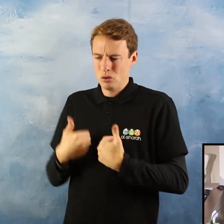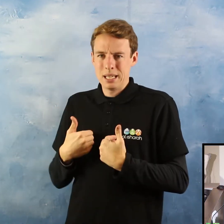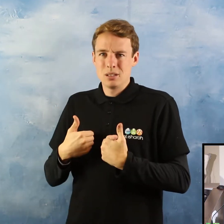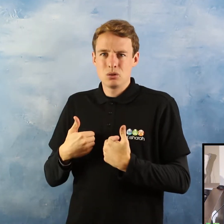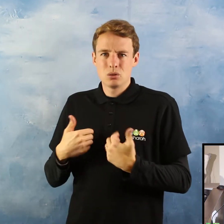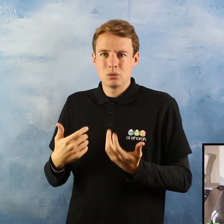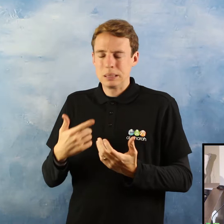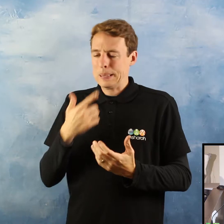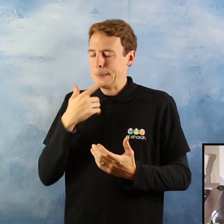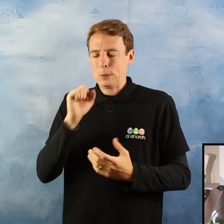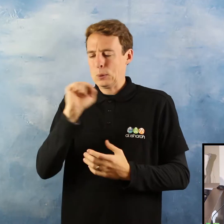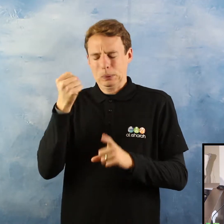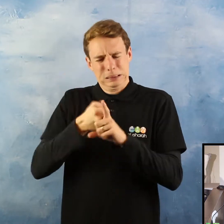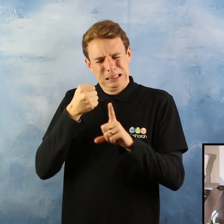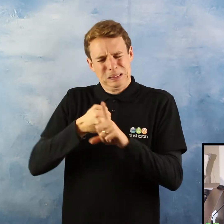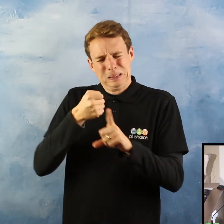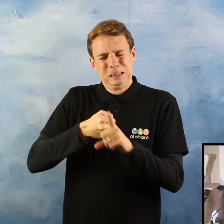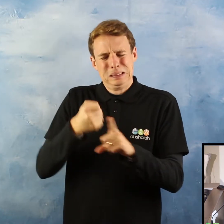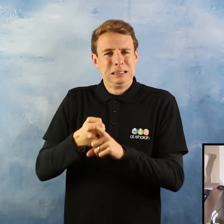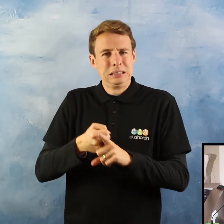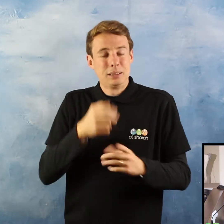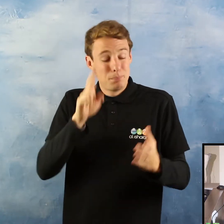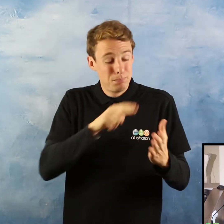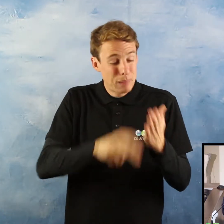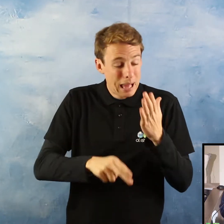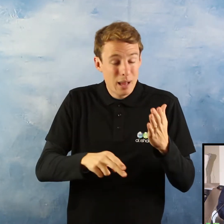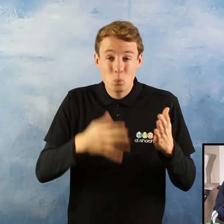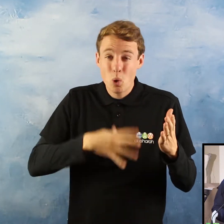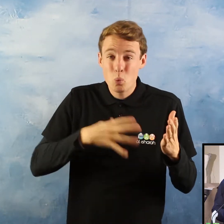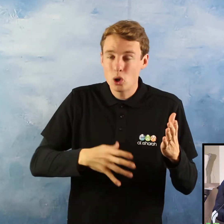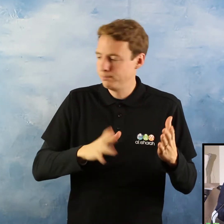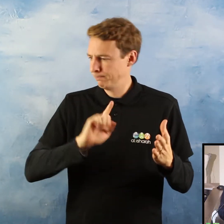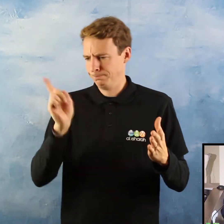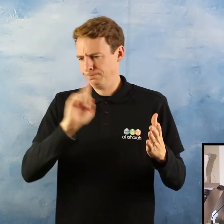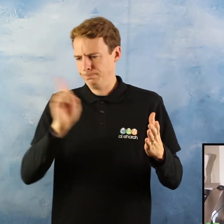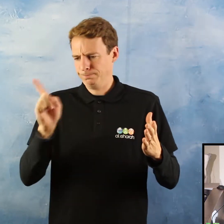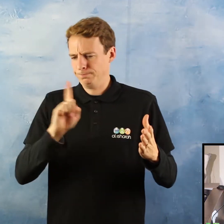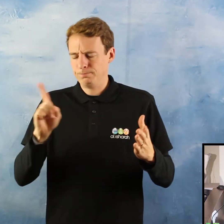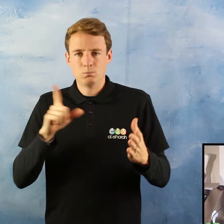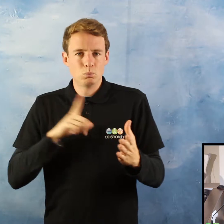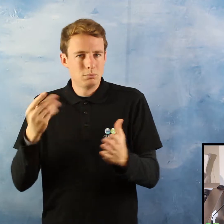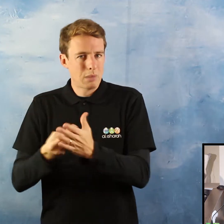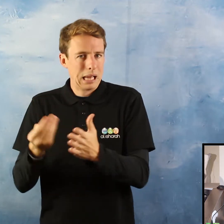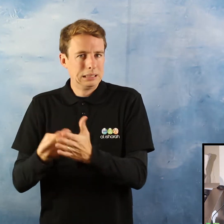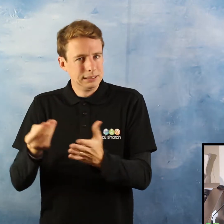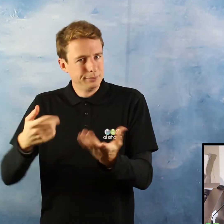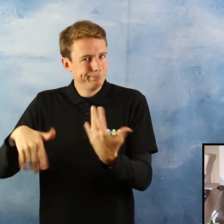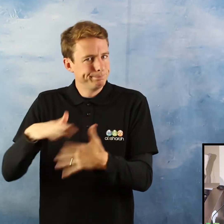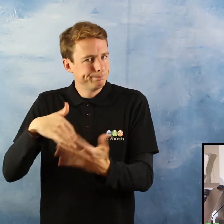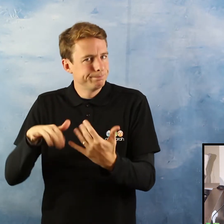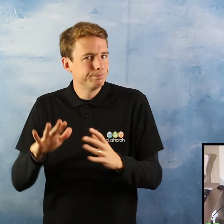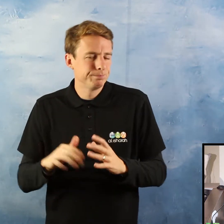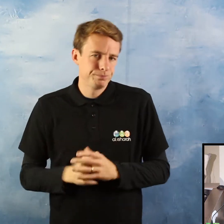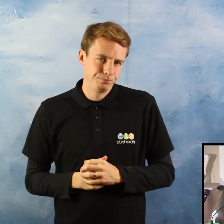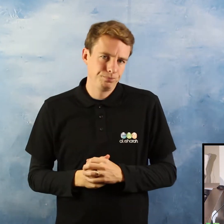make these things, or governments to make these things illegal. So the conclusion is, whatever